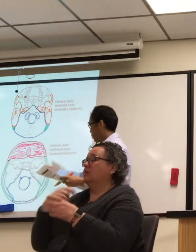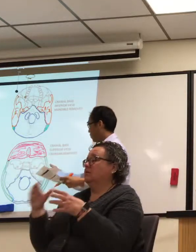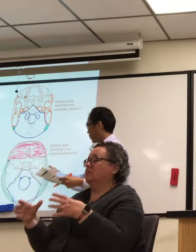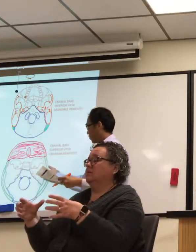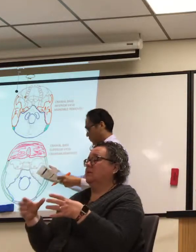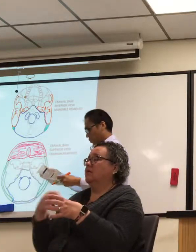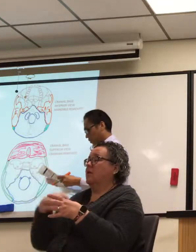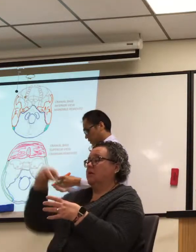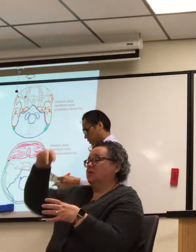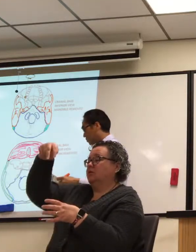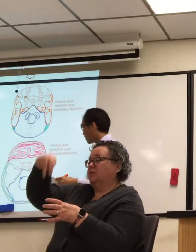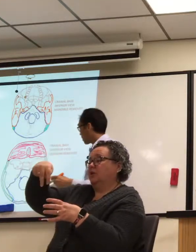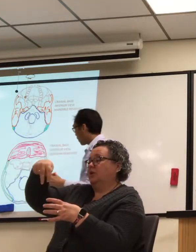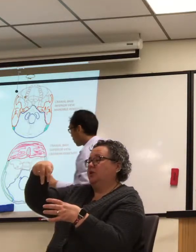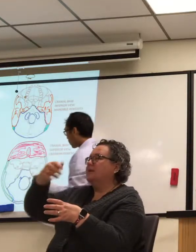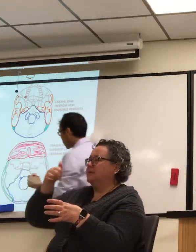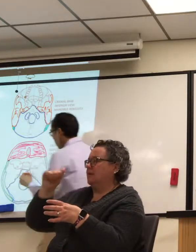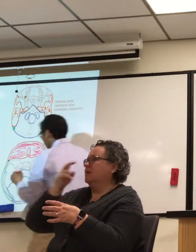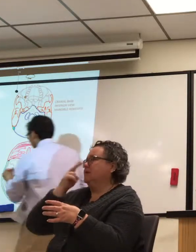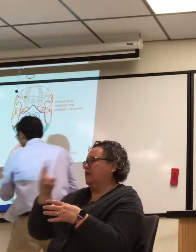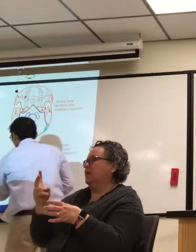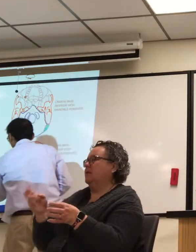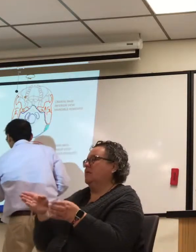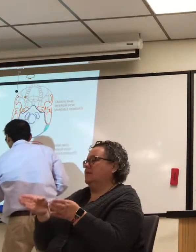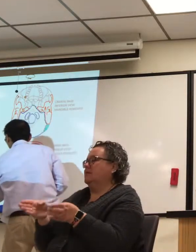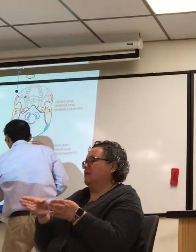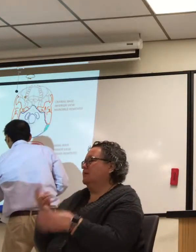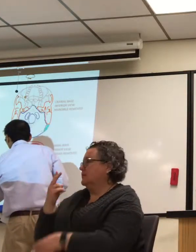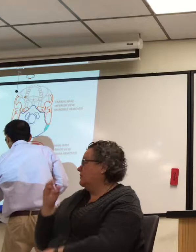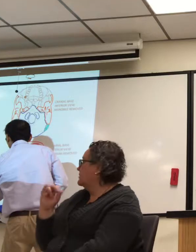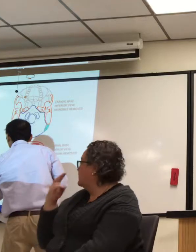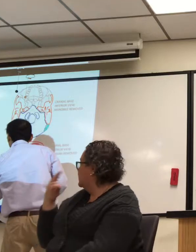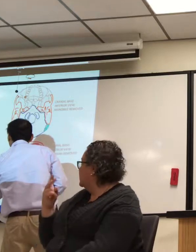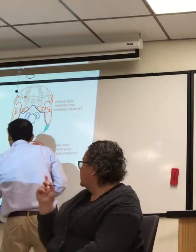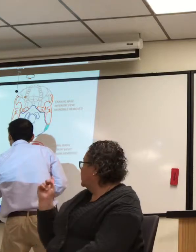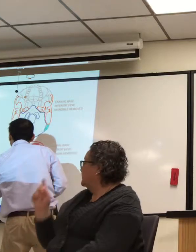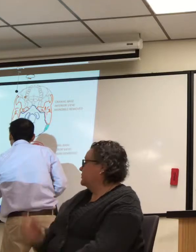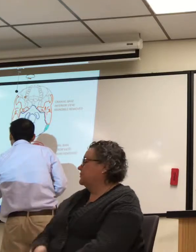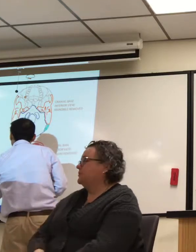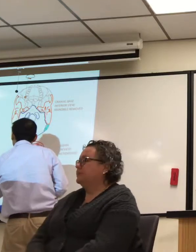from the superior view, we can still see the bone right here.